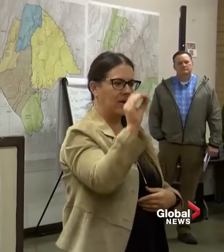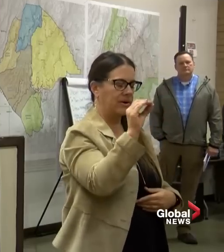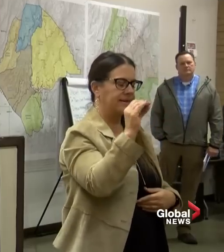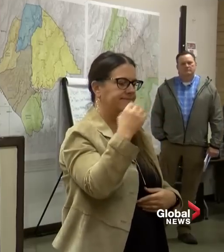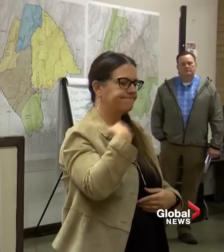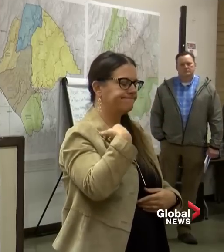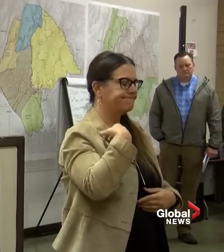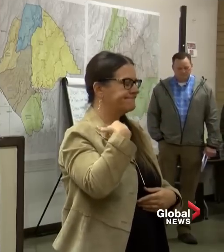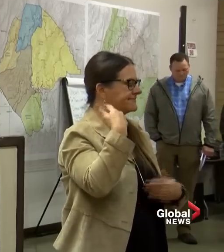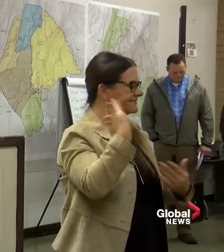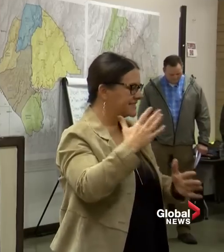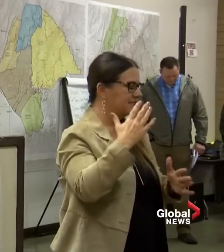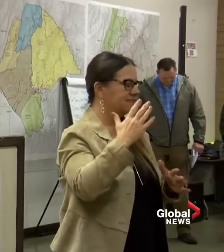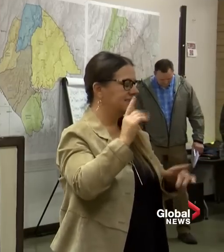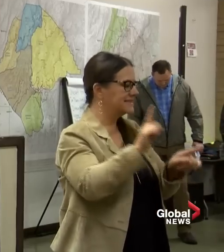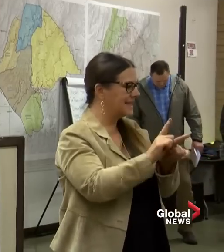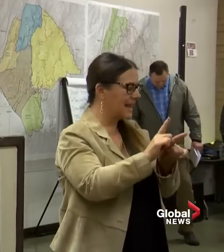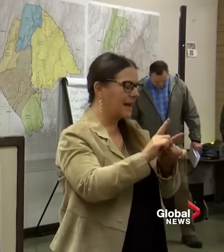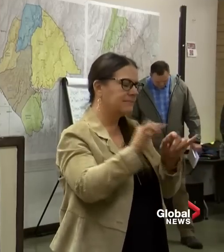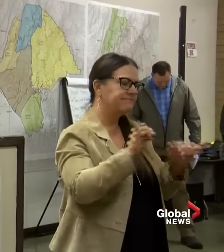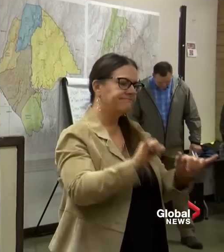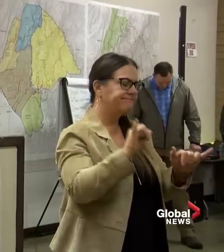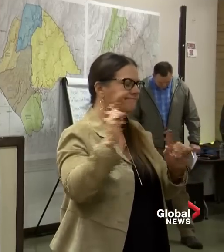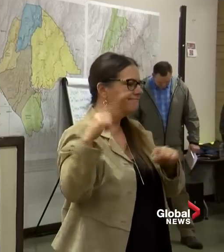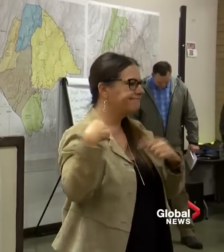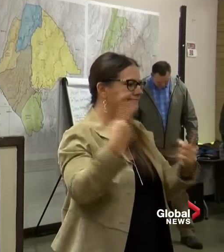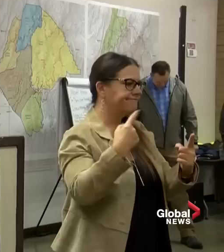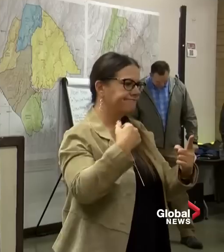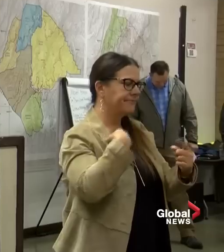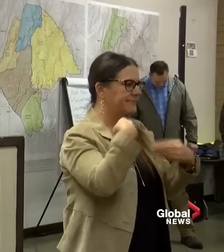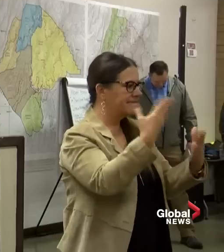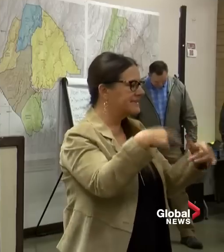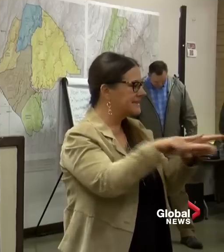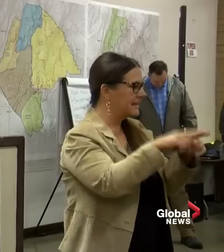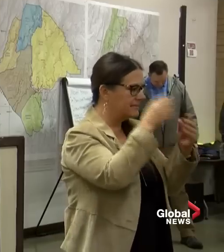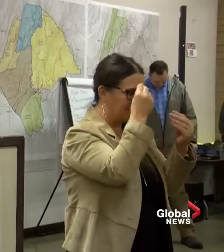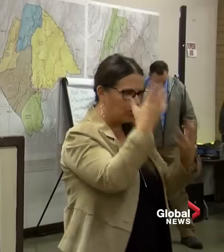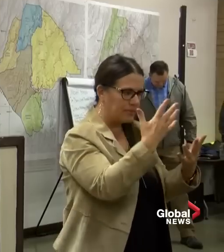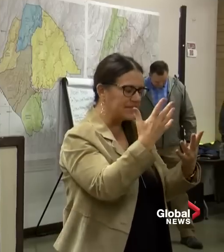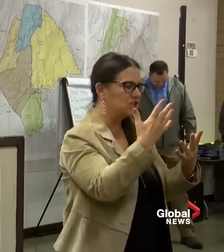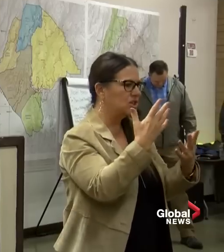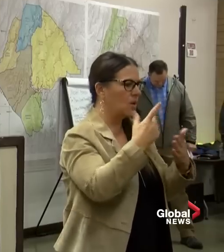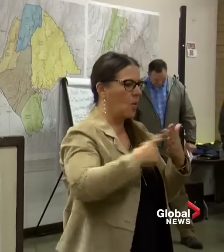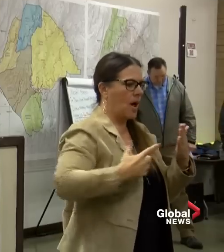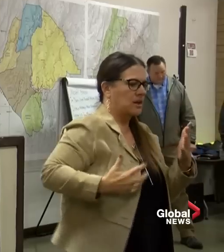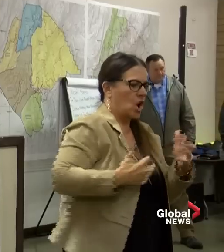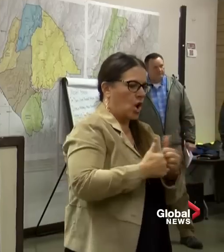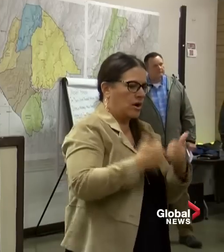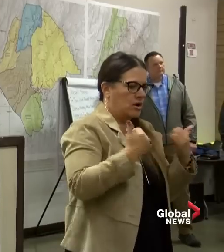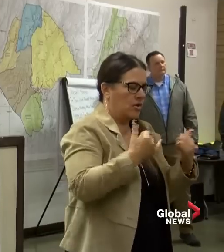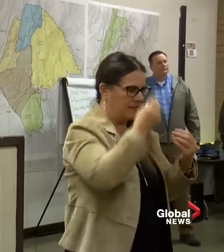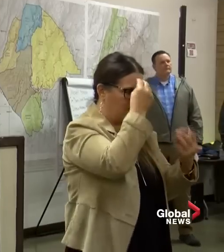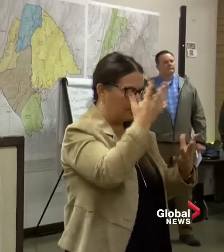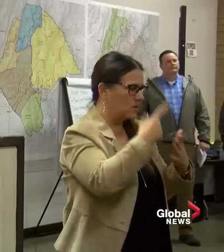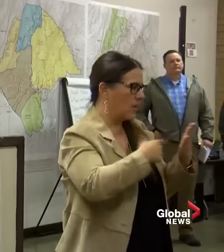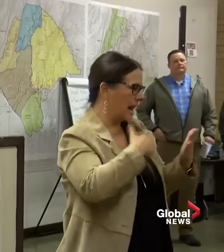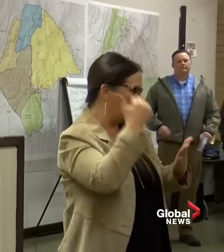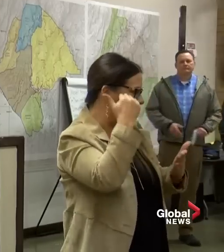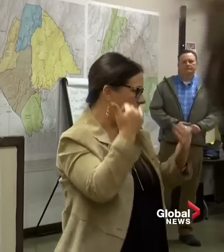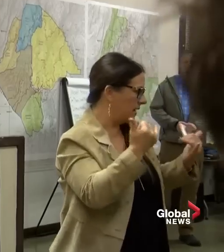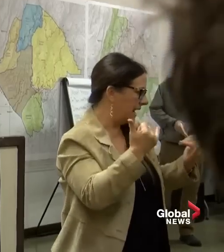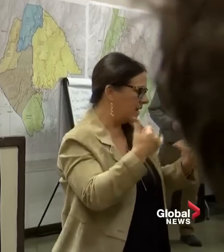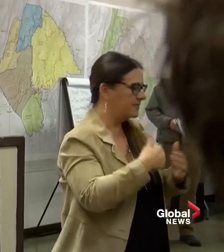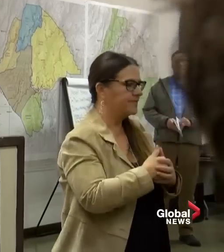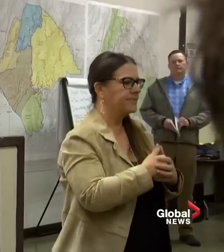previous press briefings, the information that I'm going to provide you tonight is the best information that I have available at this time.